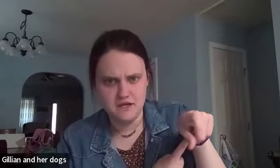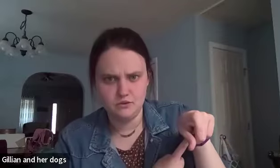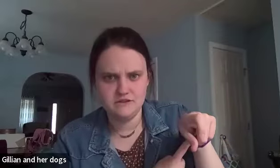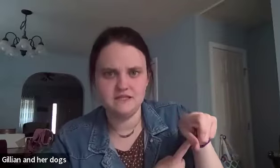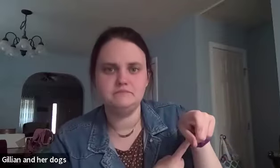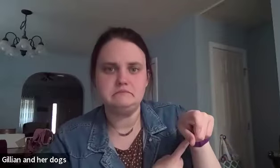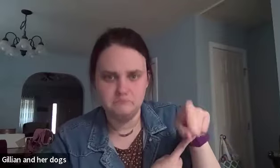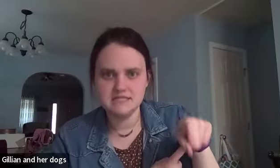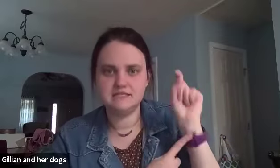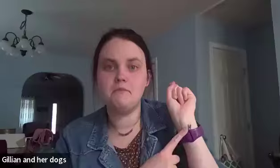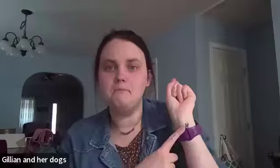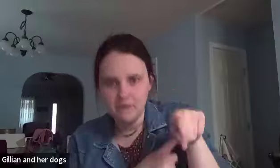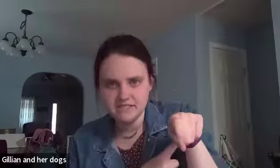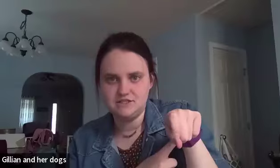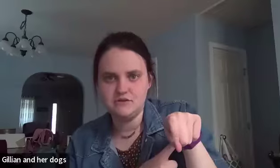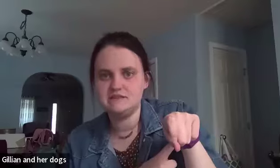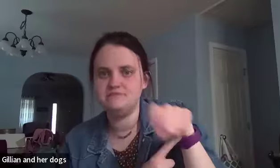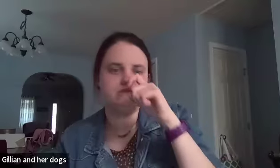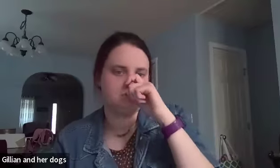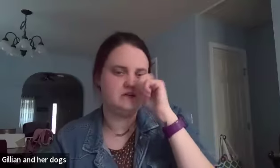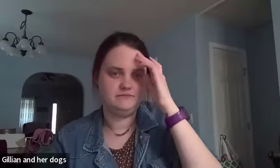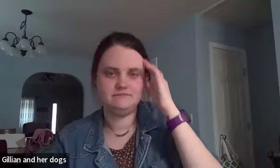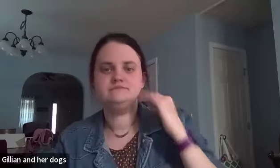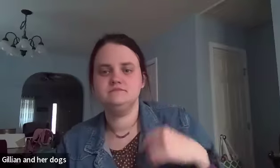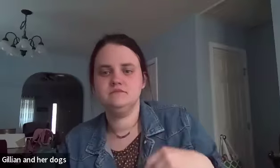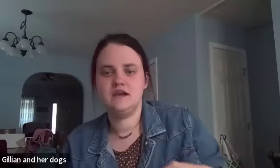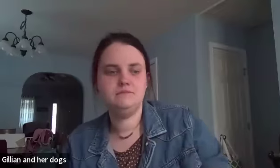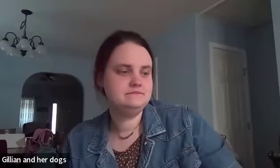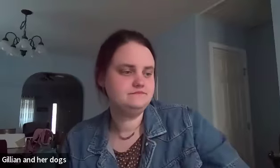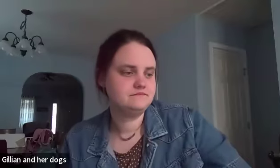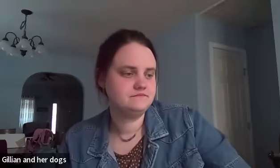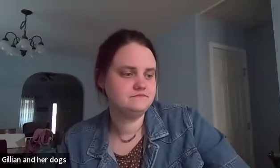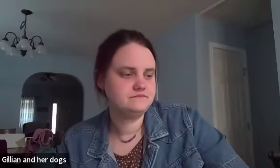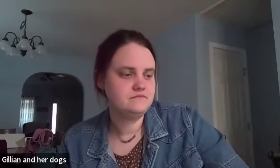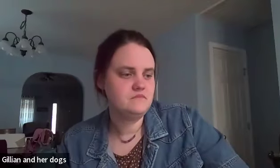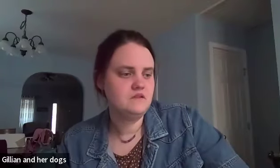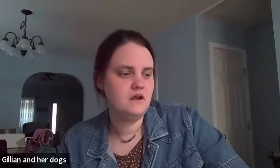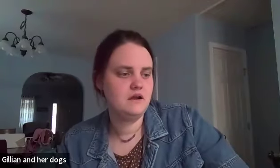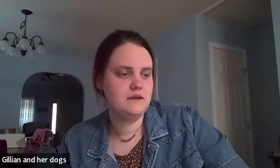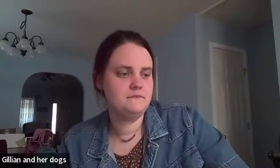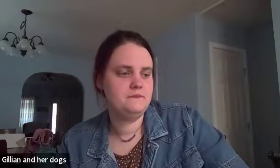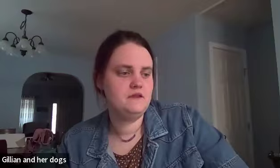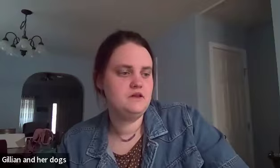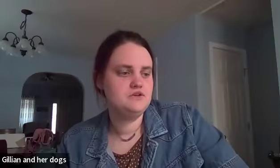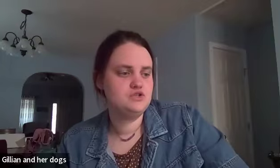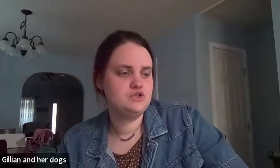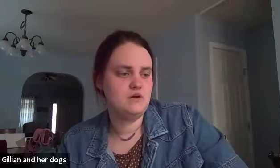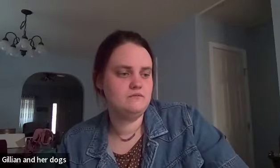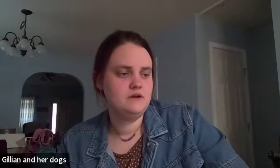final with it. Must do this sort of deal. Okay. All right. So